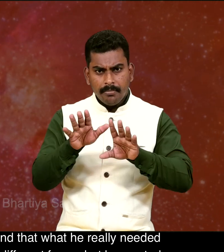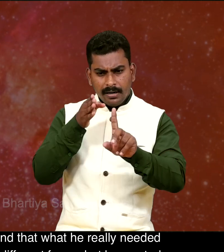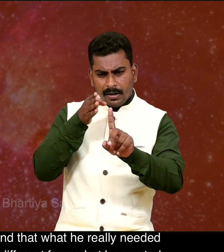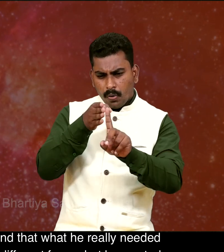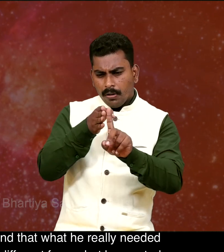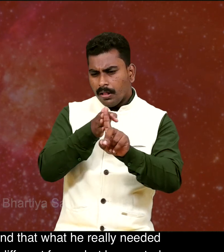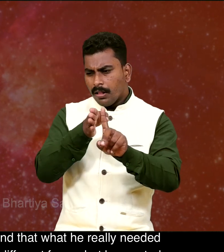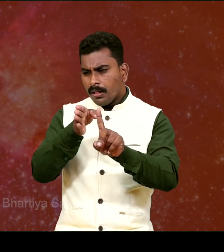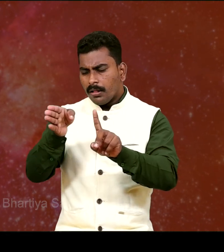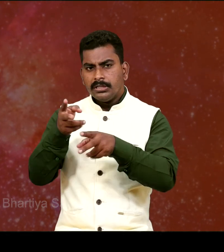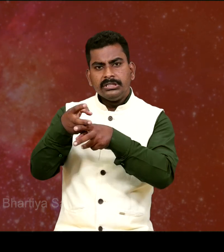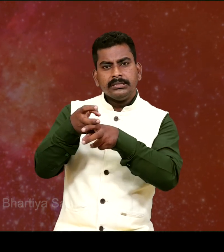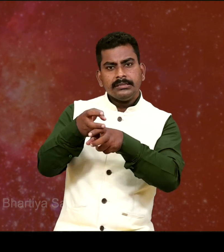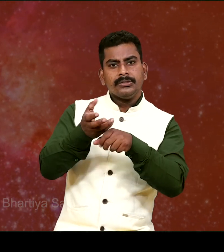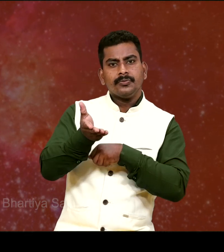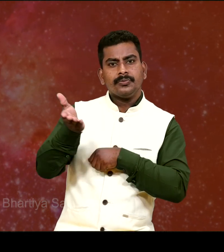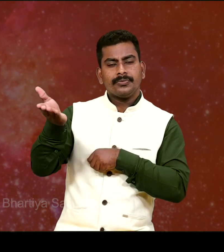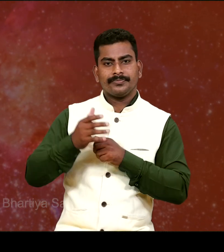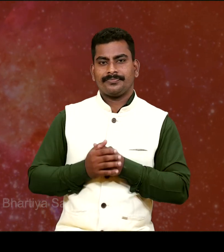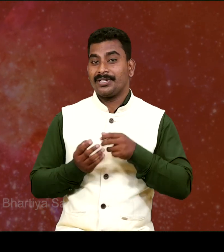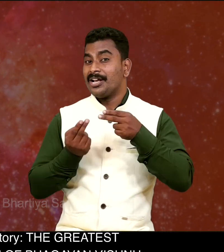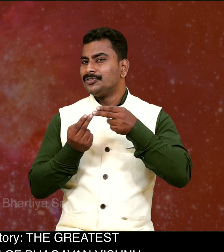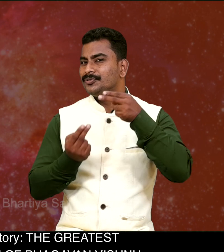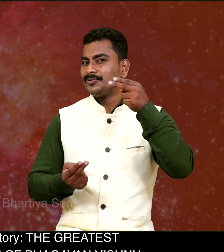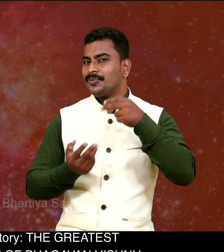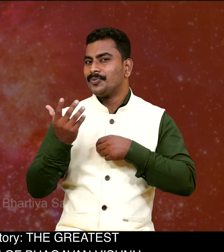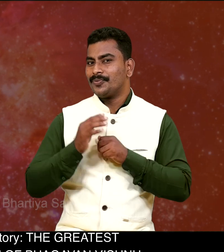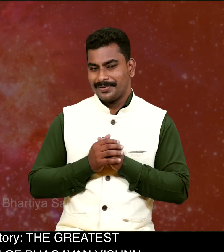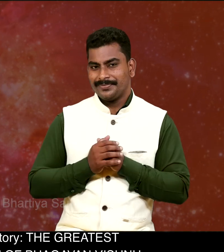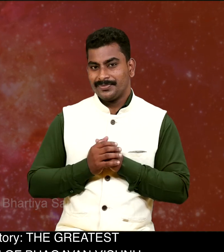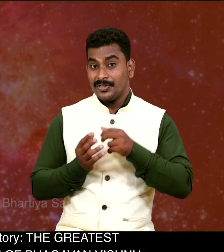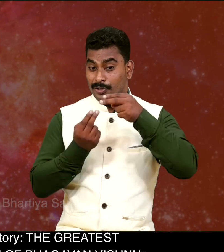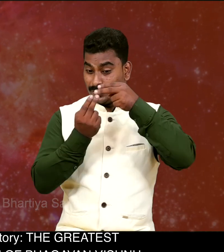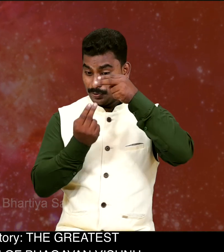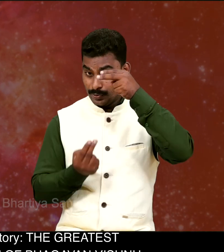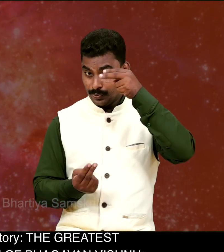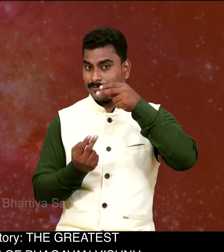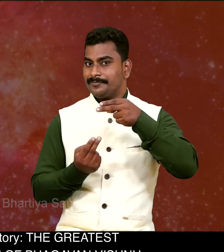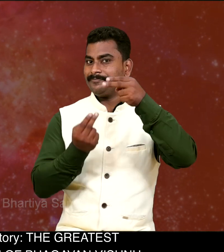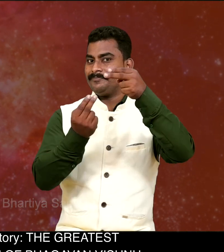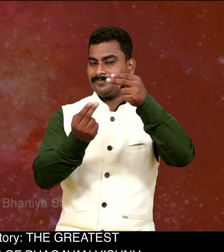The story of the greatest boon of Bhagavan Vishnu.